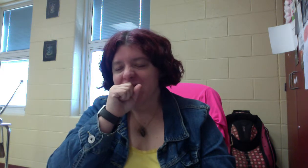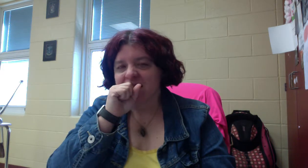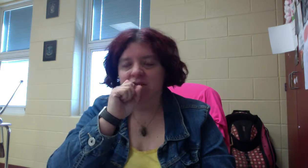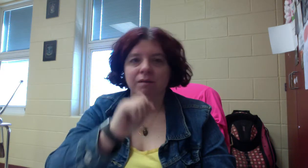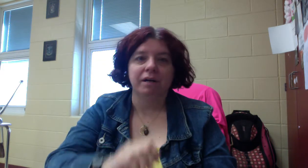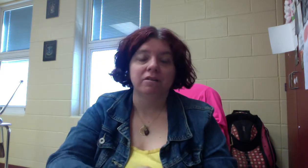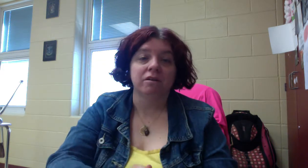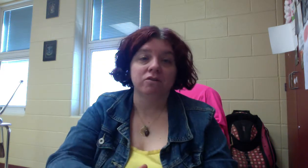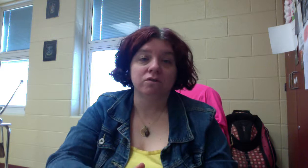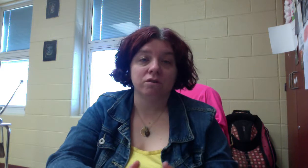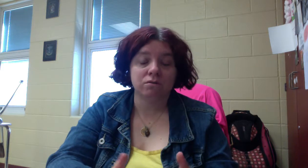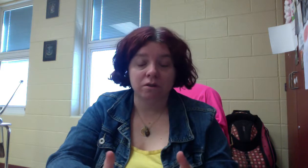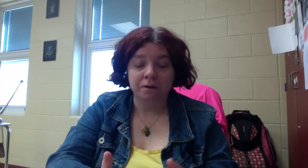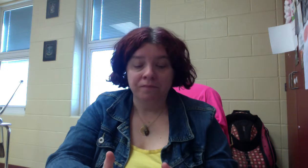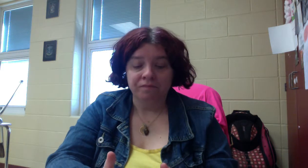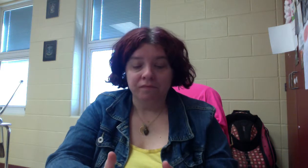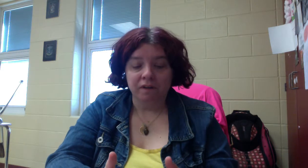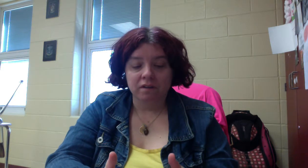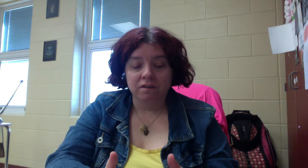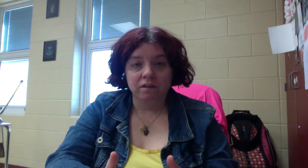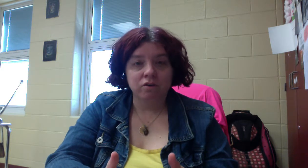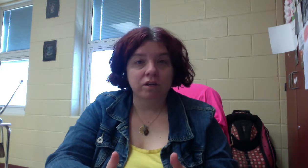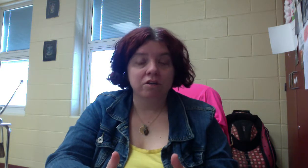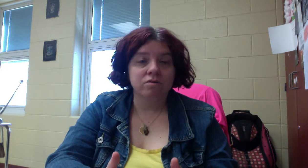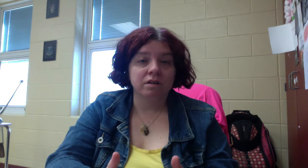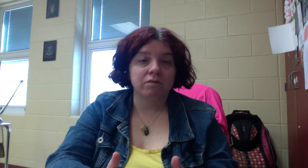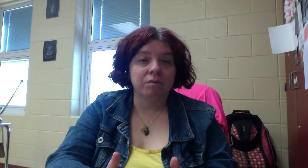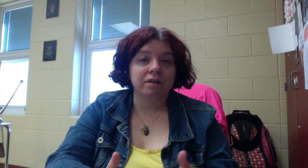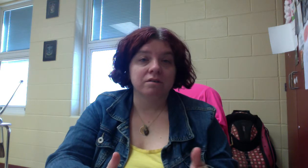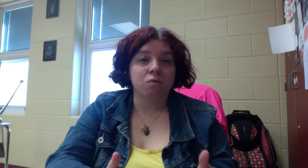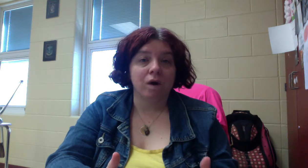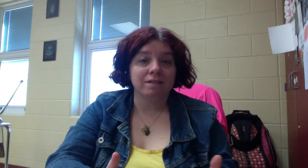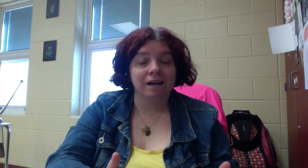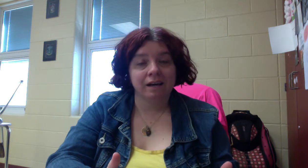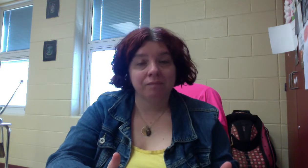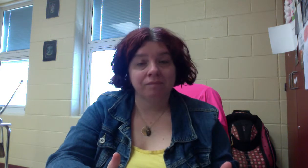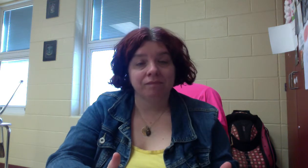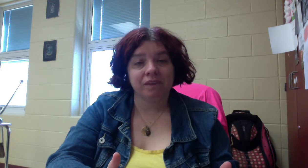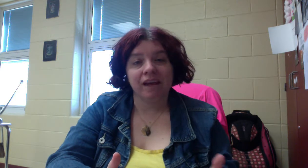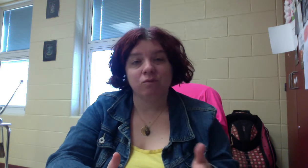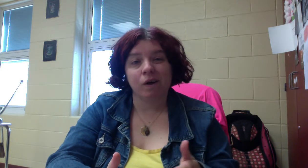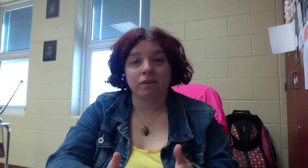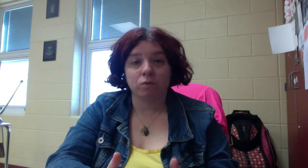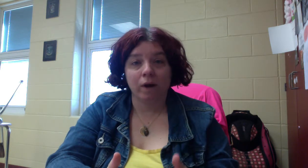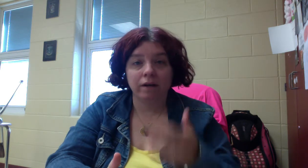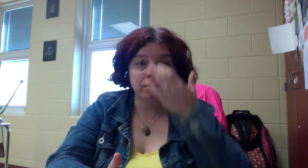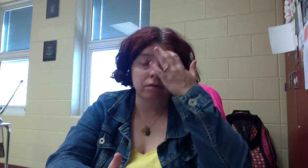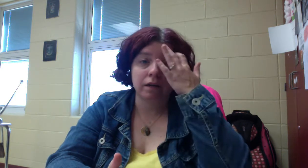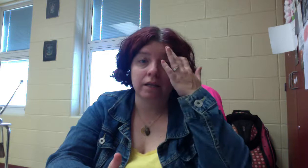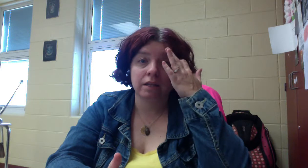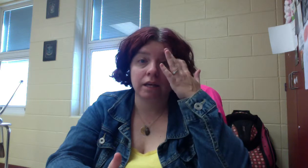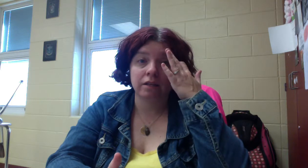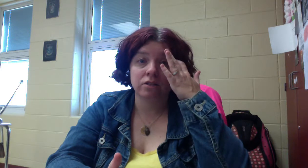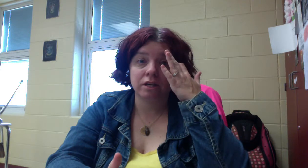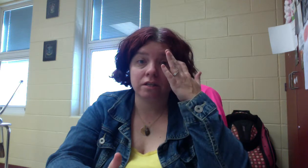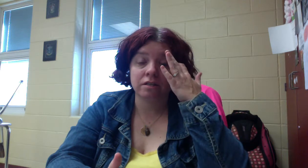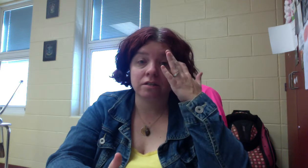Excuse me, but it's also used to, you can use it in replace of what time as well as when in the English sentence, so